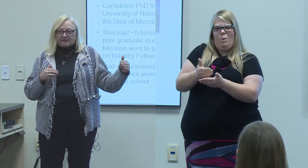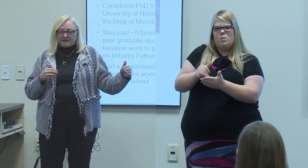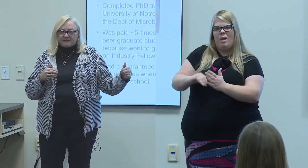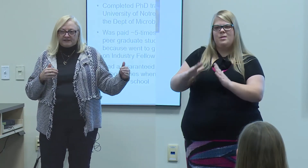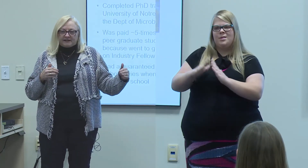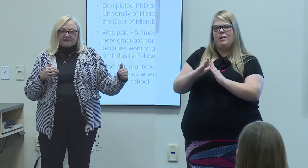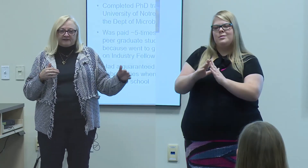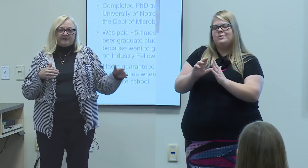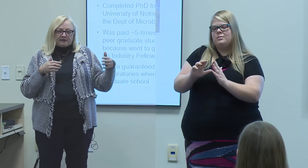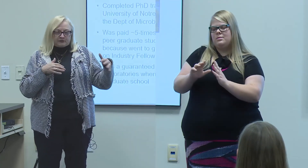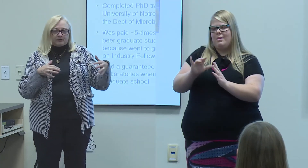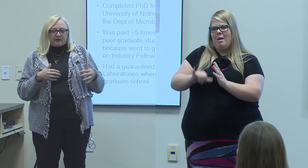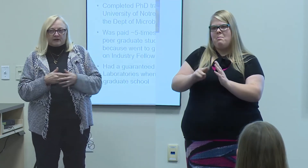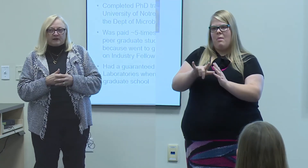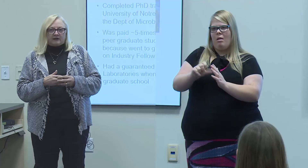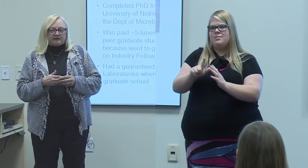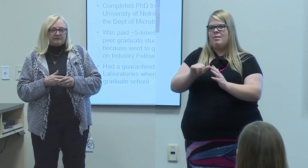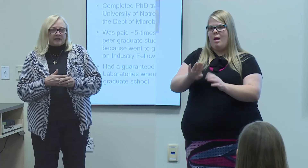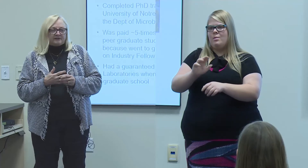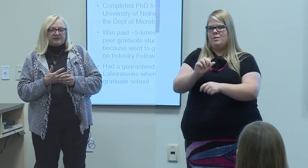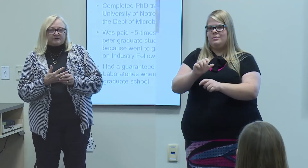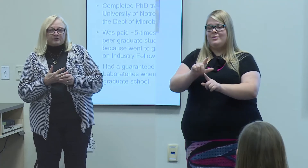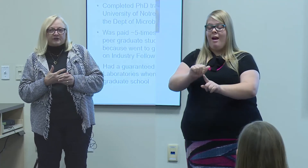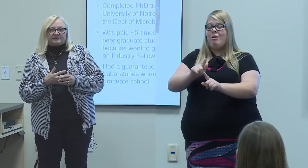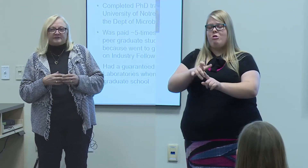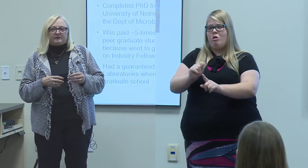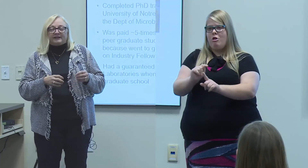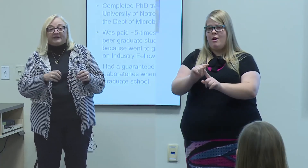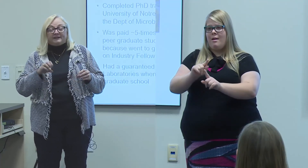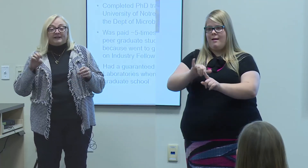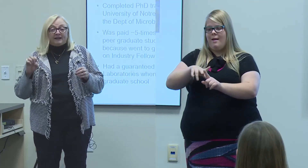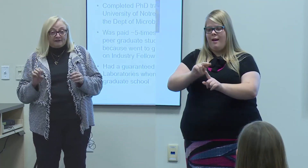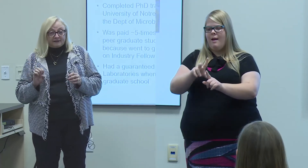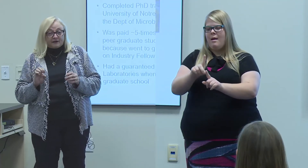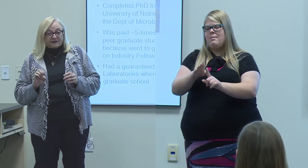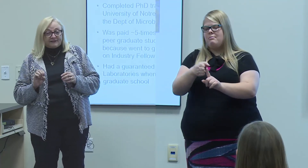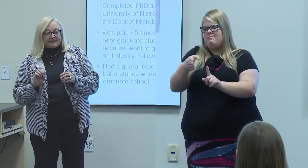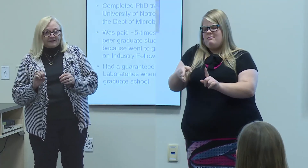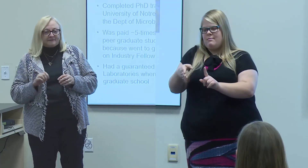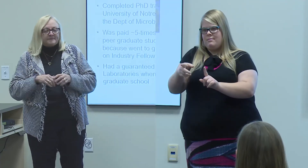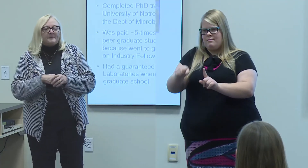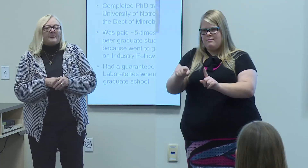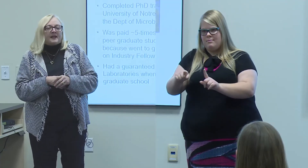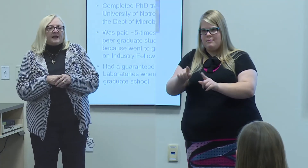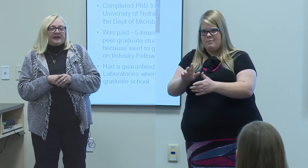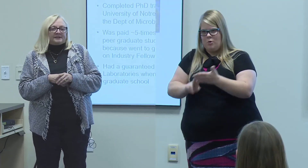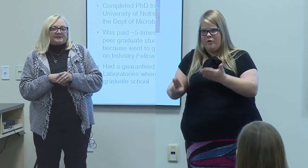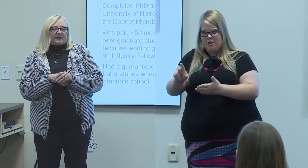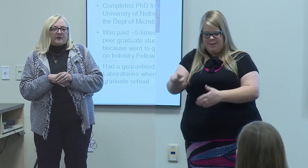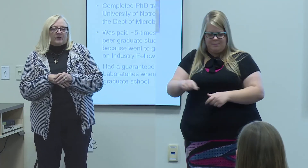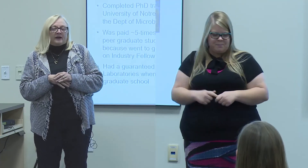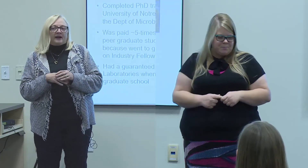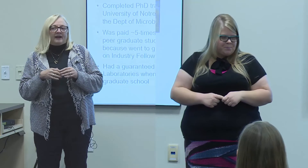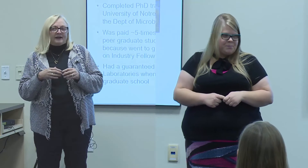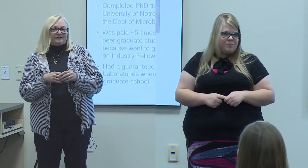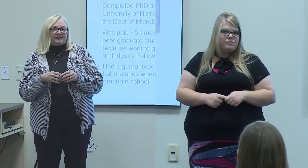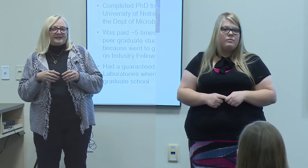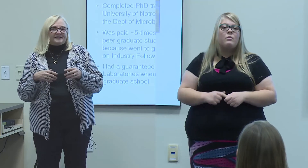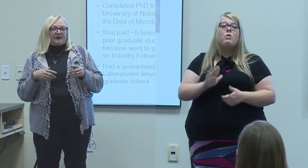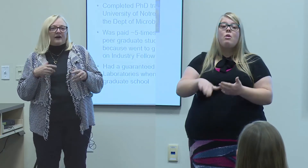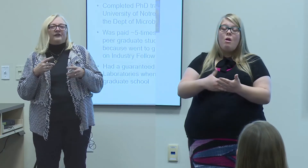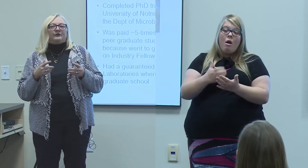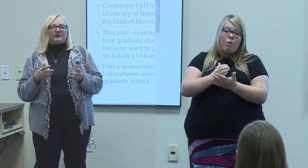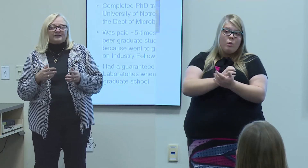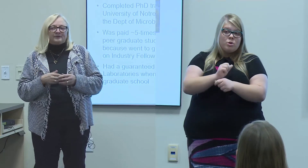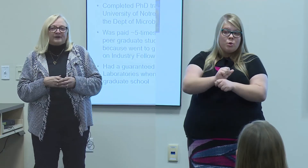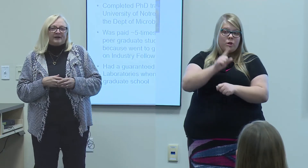in South Bend, Indiana, to where Miles Laboratories is located in Elkhart, Indiana. And so after I